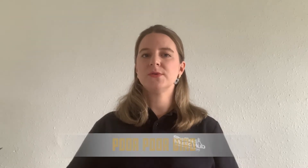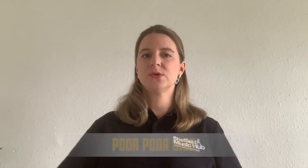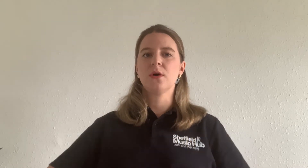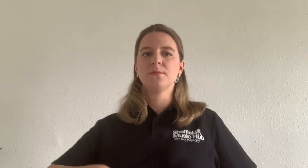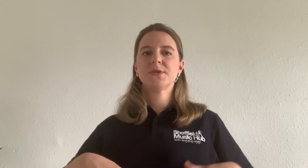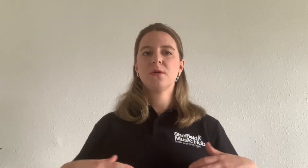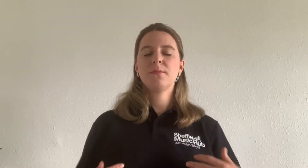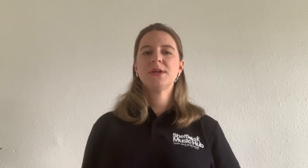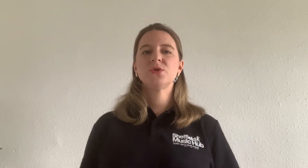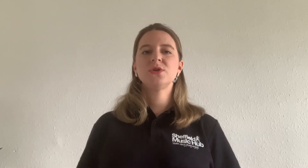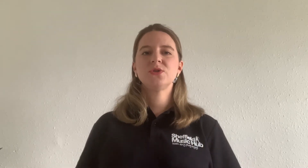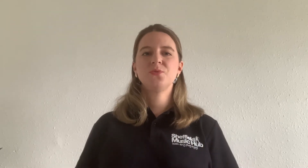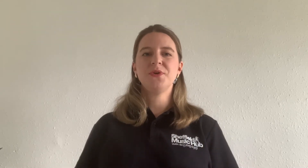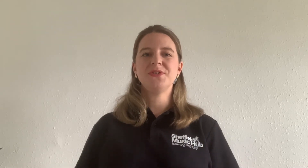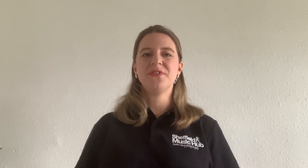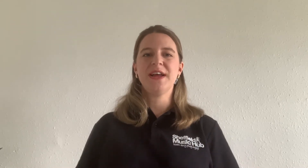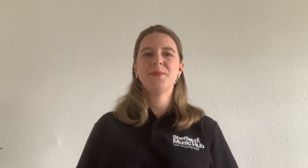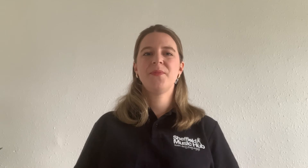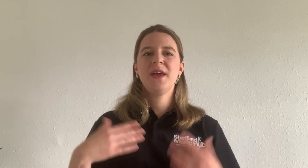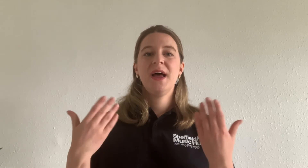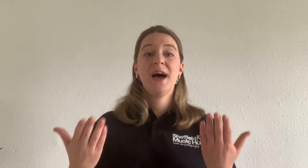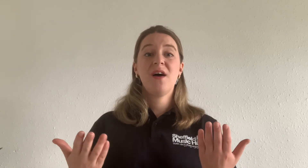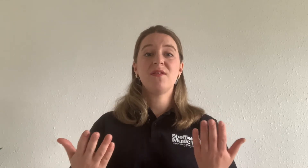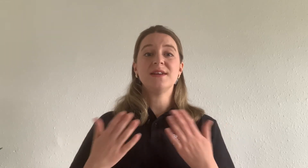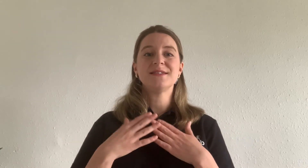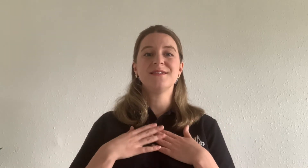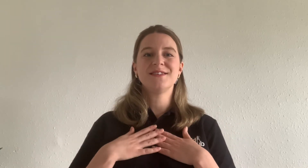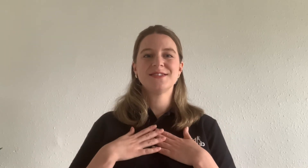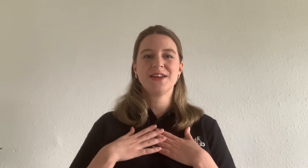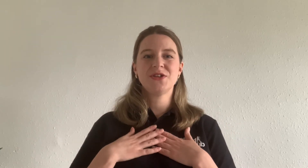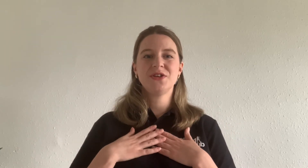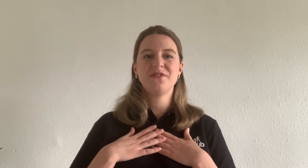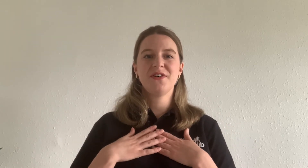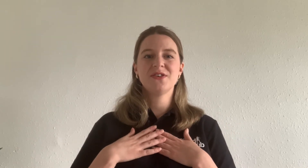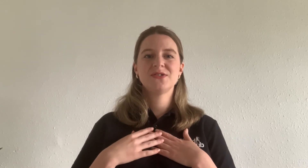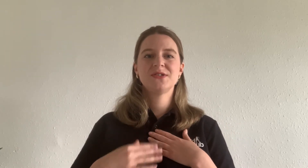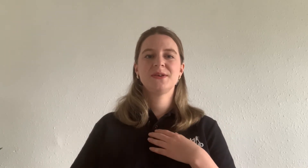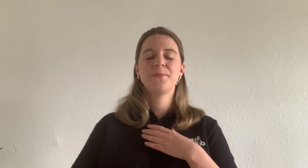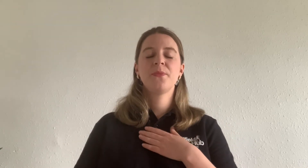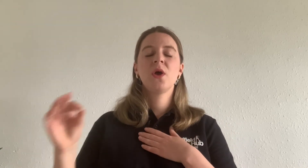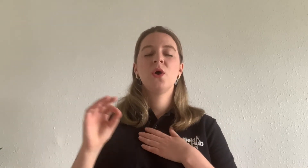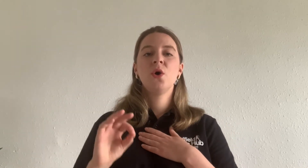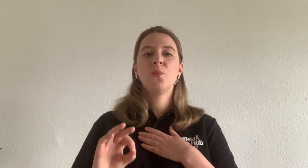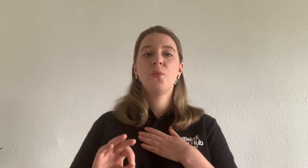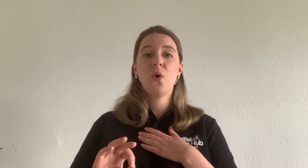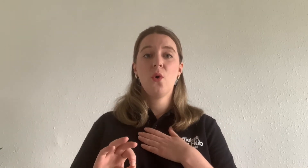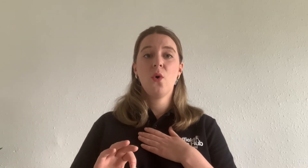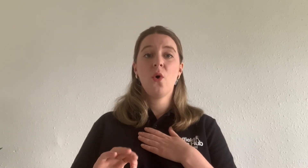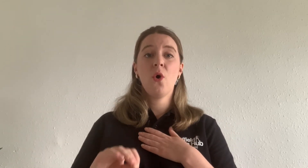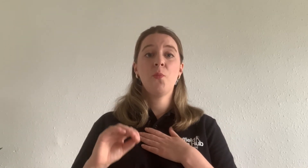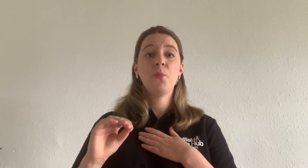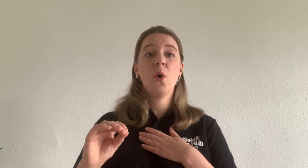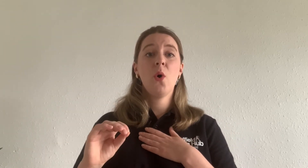song, so make sure it's stood beautifully. Have a listen, I'll sing it to you first. Poor,